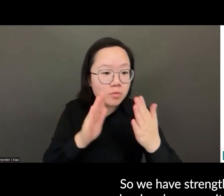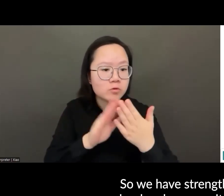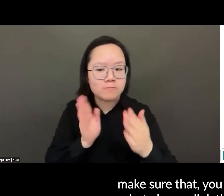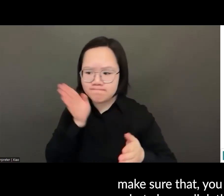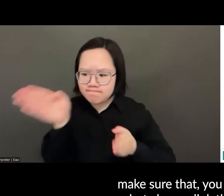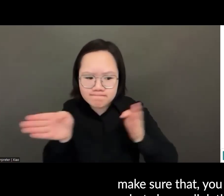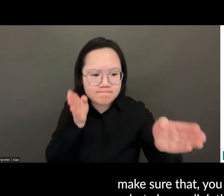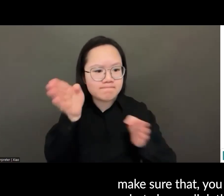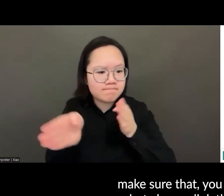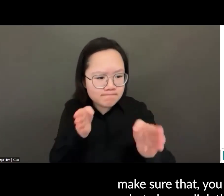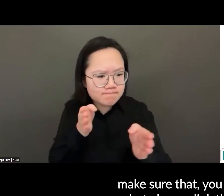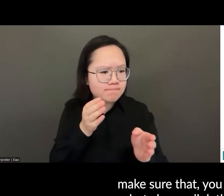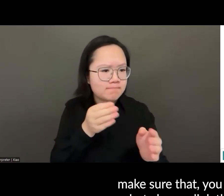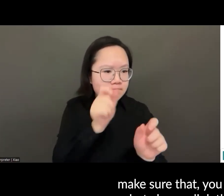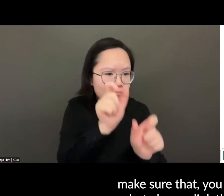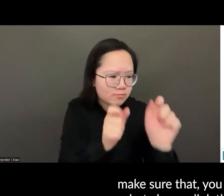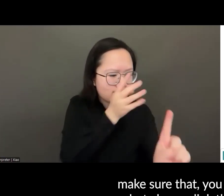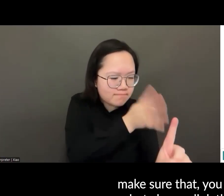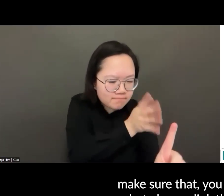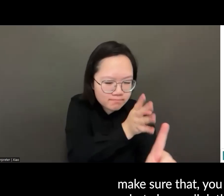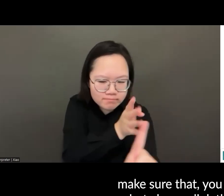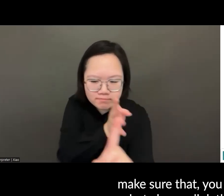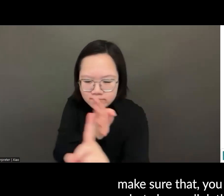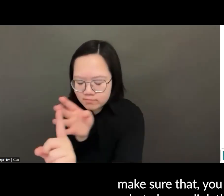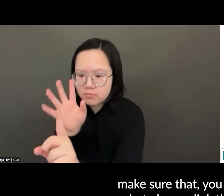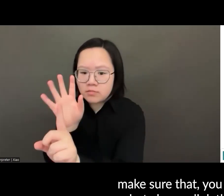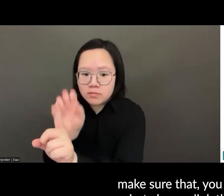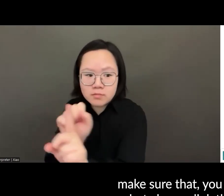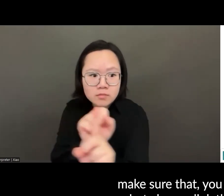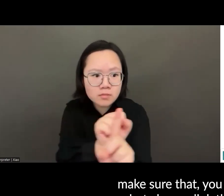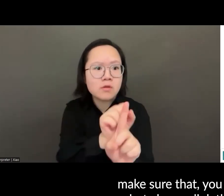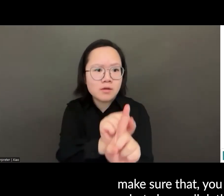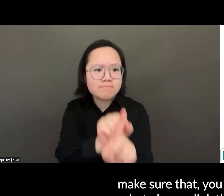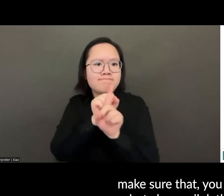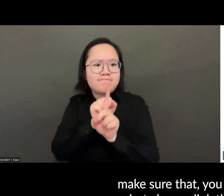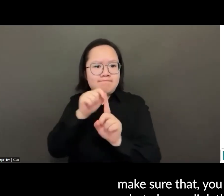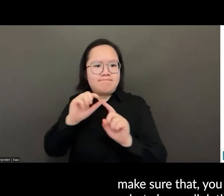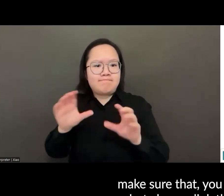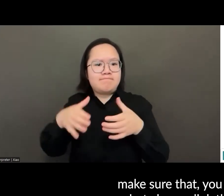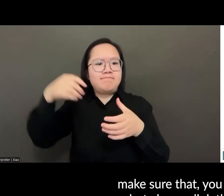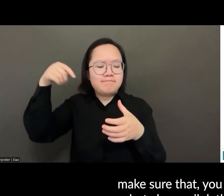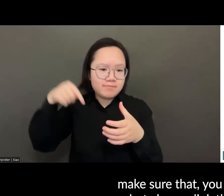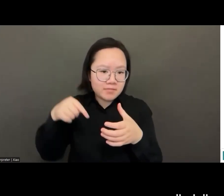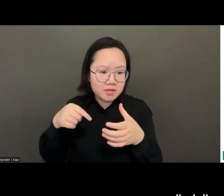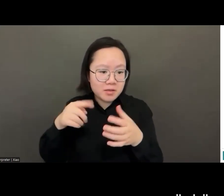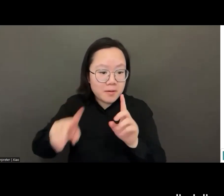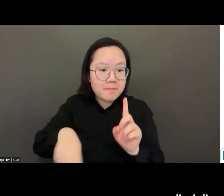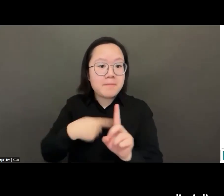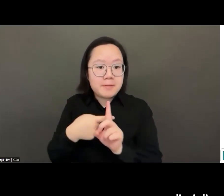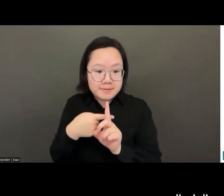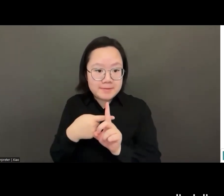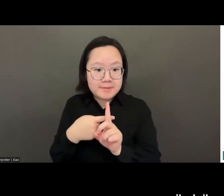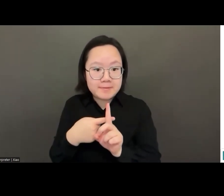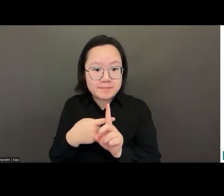to make sure that, we identify, but also we link them to a team of